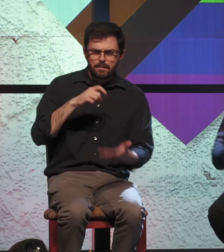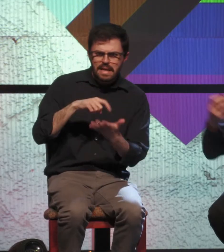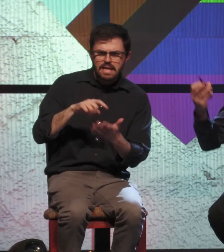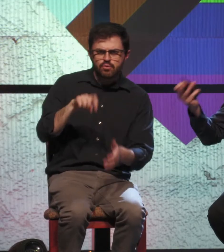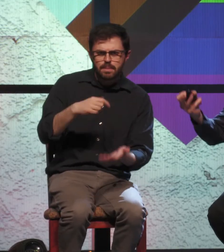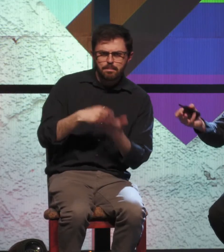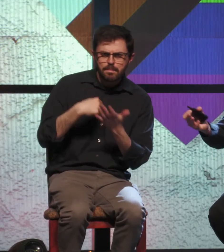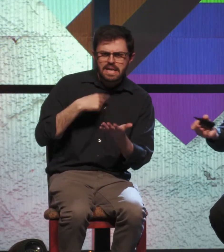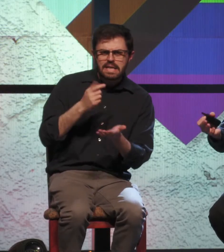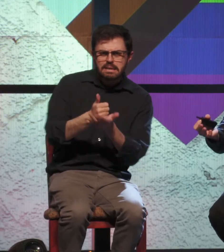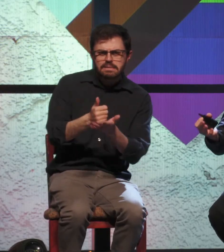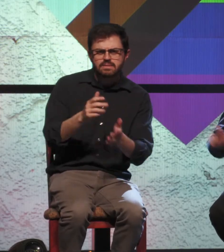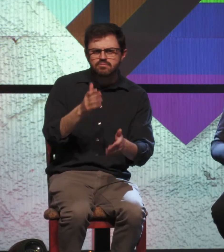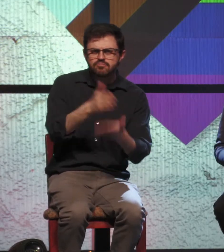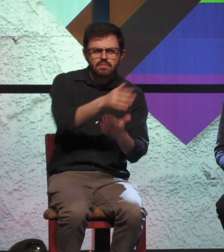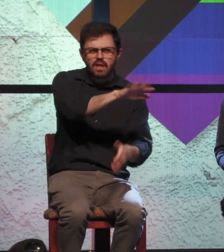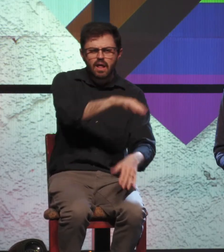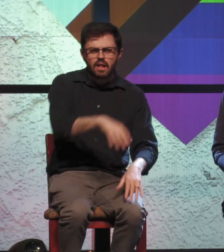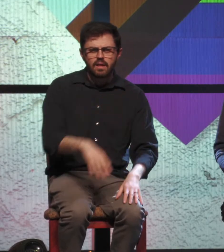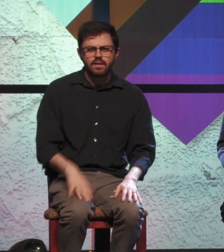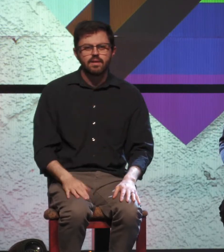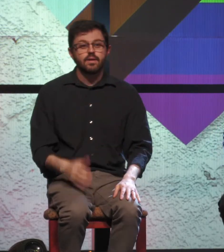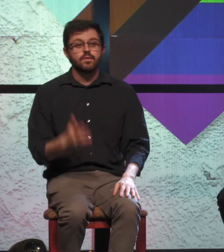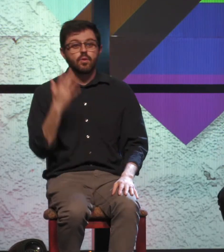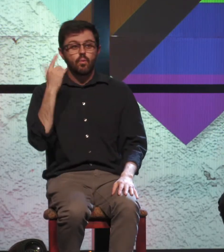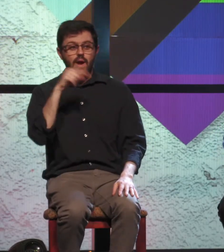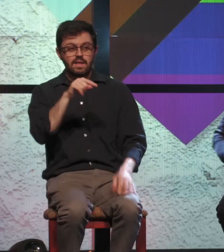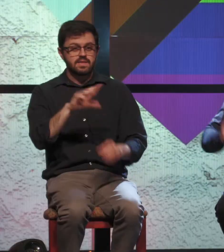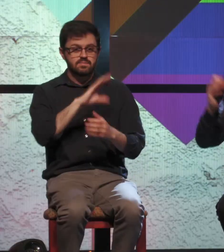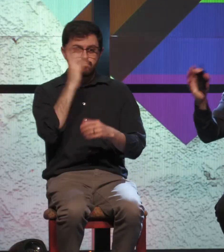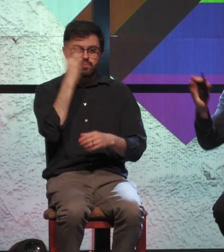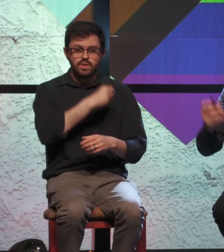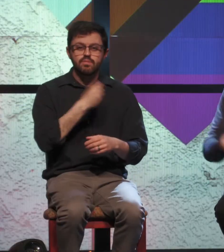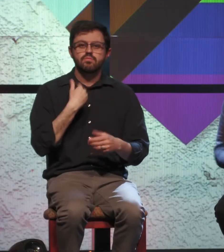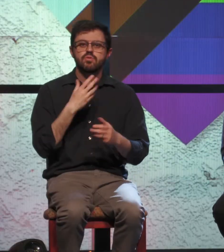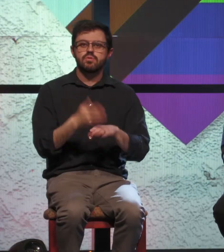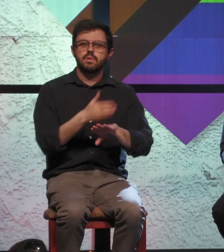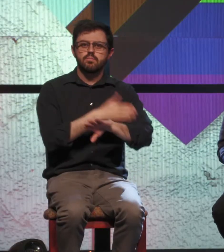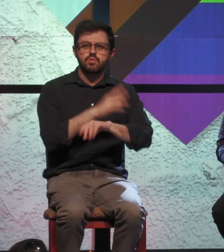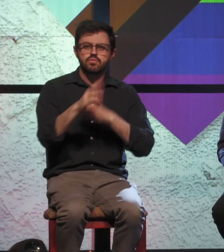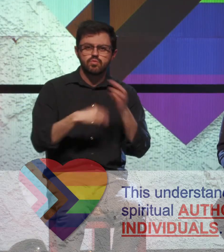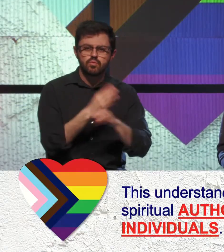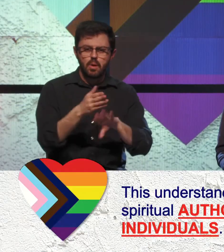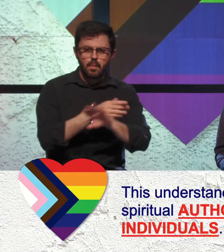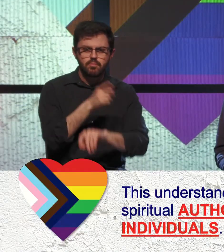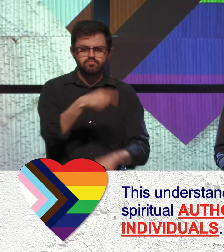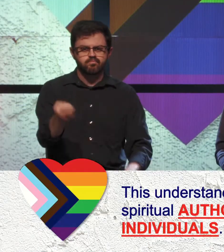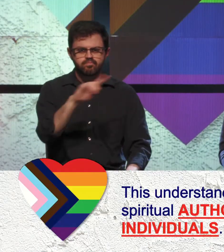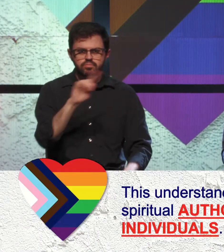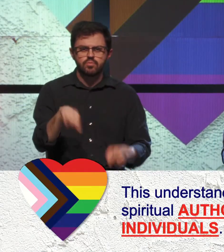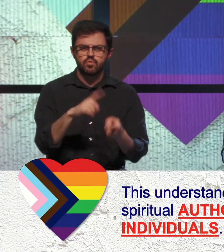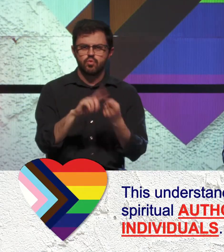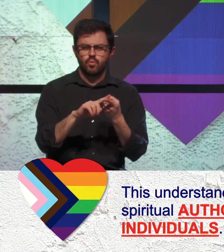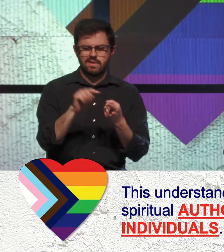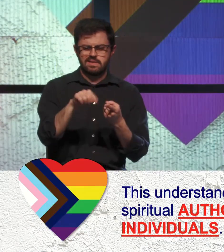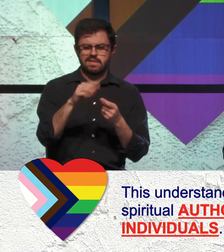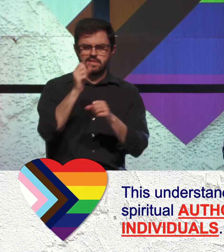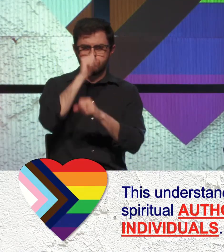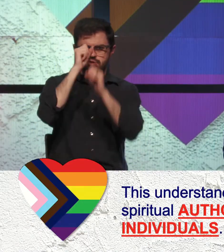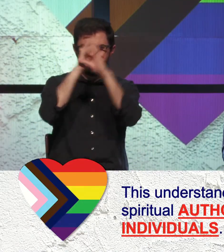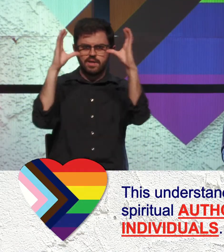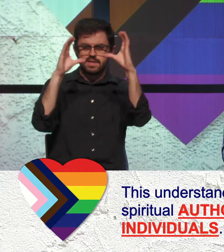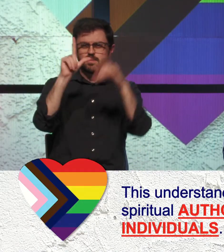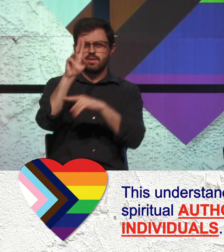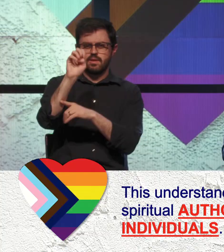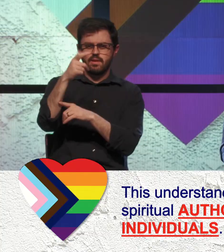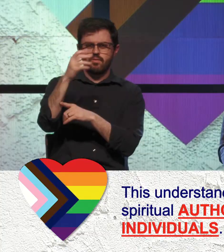And so why this is such a beautiful thing is it makes the world a better place. It makes you a better person because when this understanding of love God